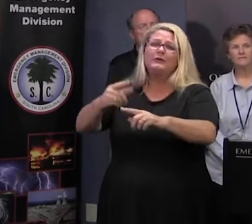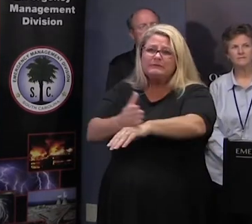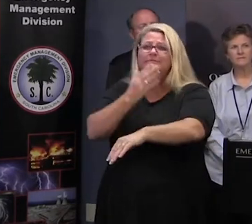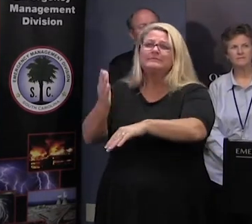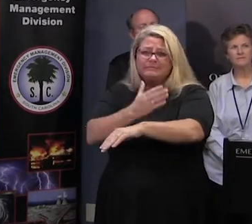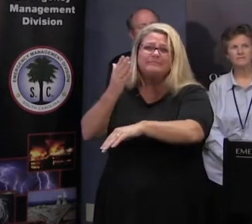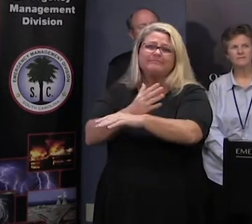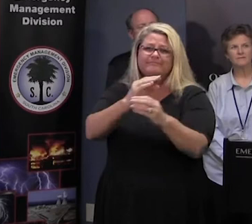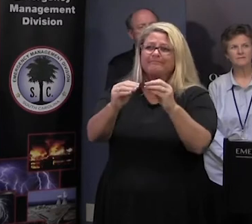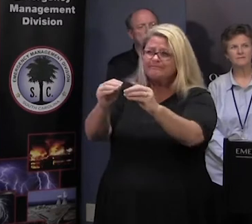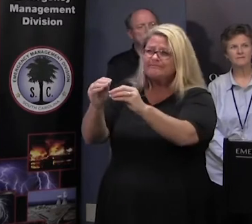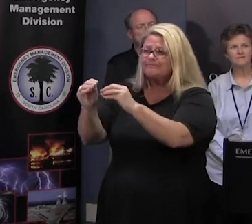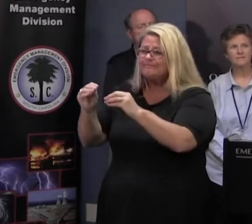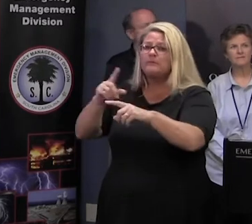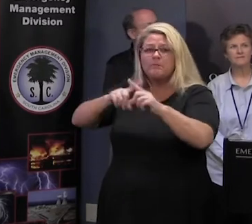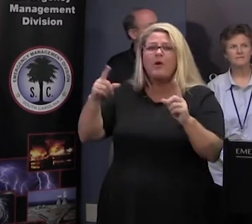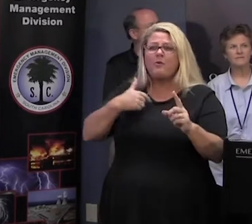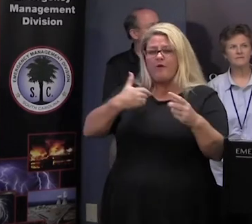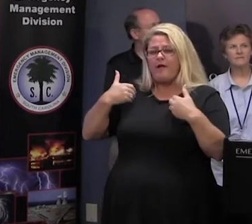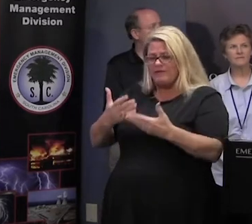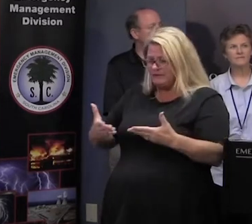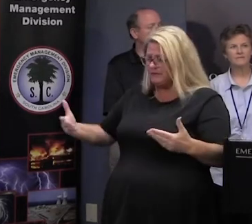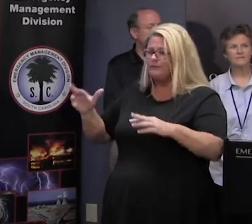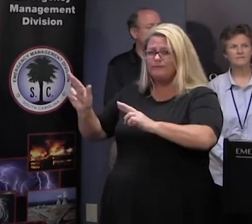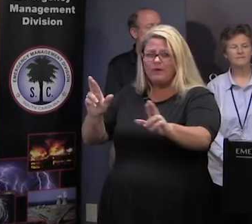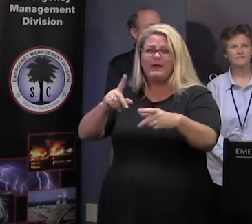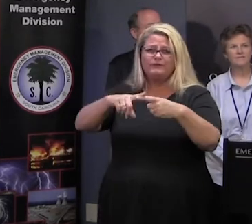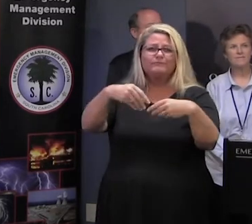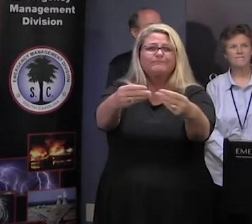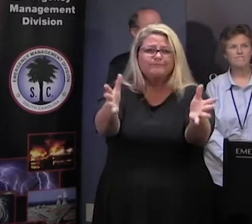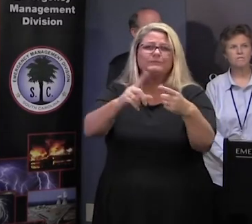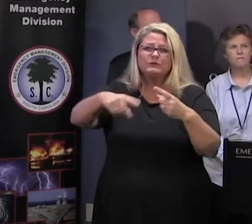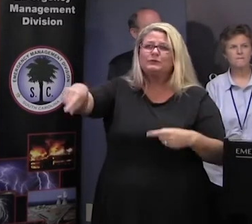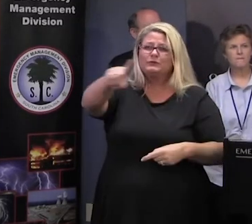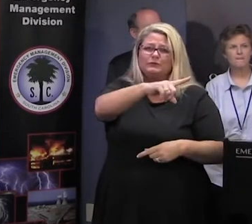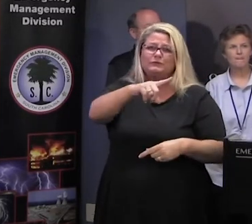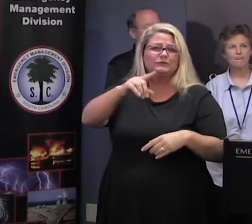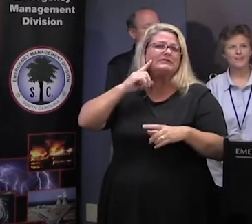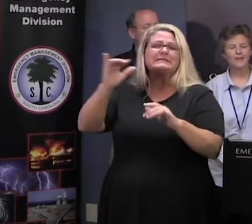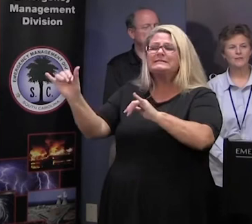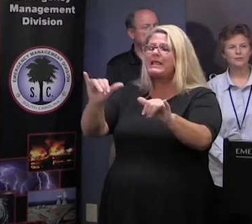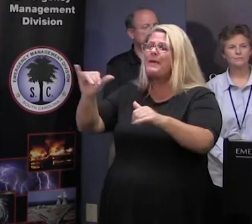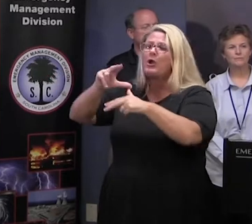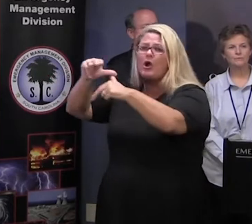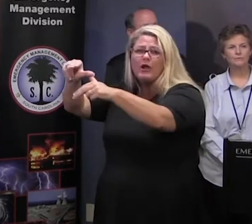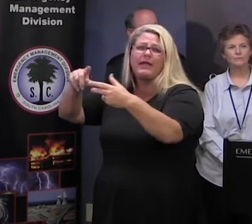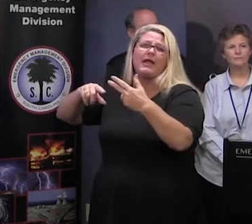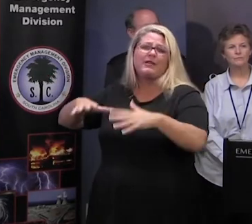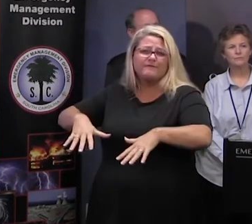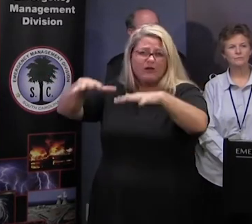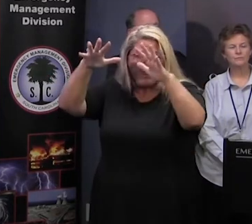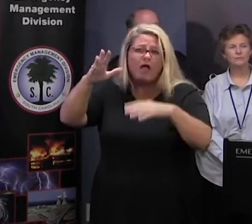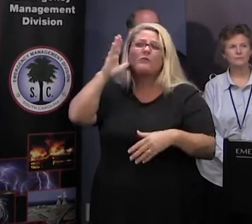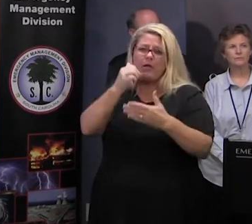getting all the assets available, just as we did in response in preparation to the hurricane and the flood.